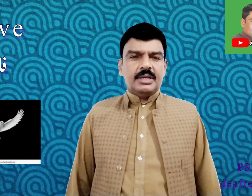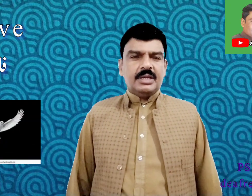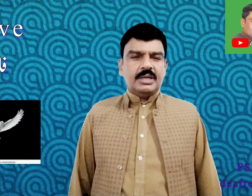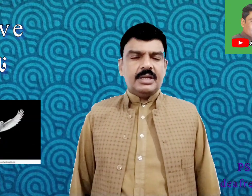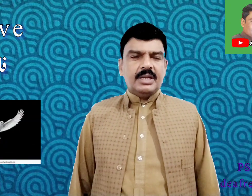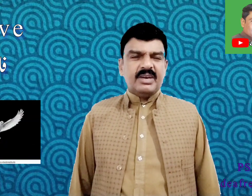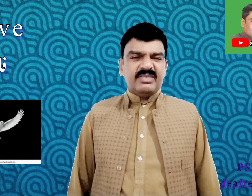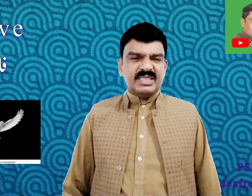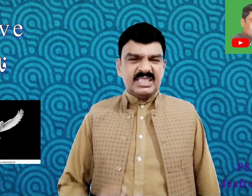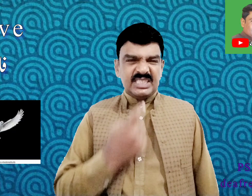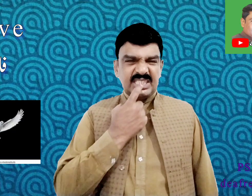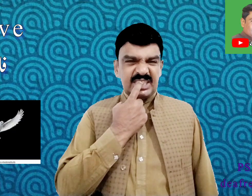dove,